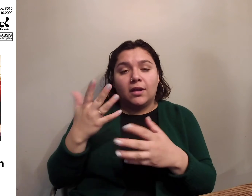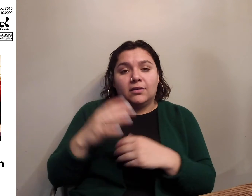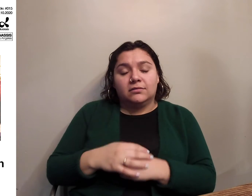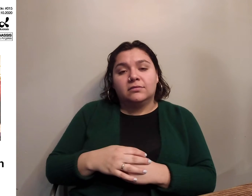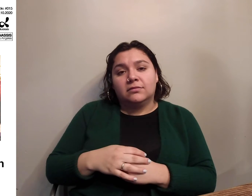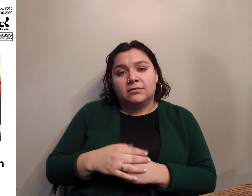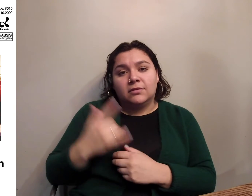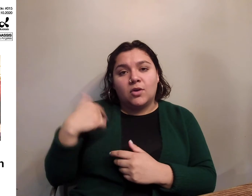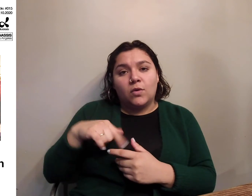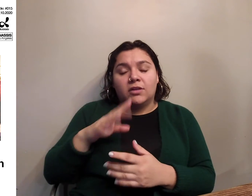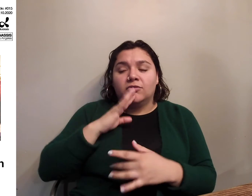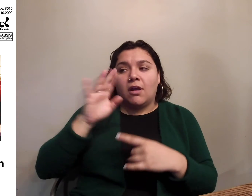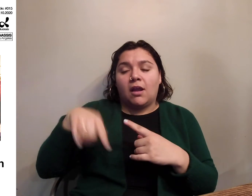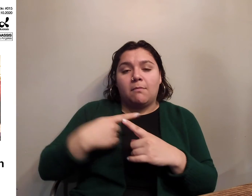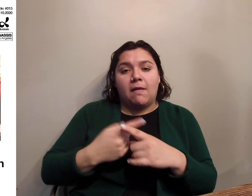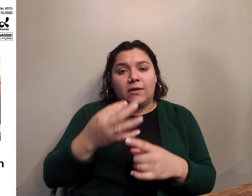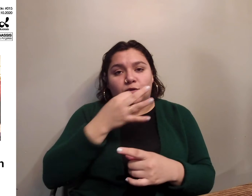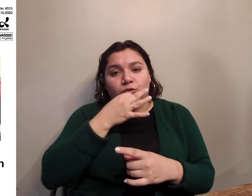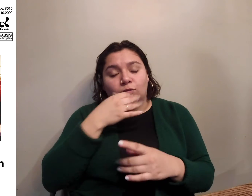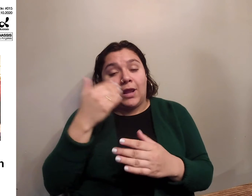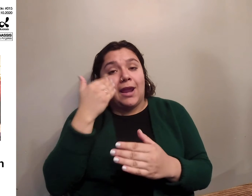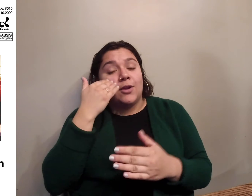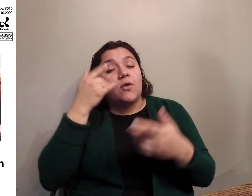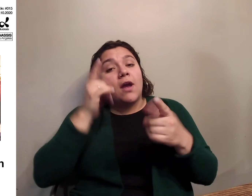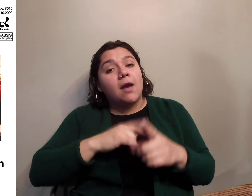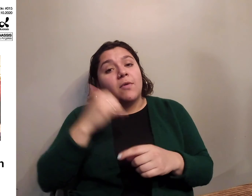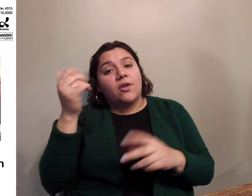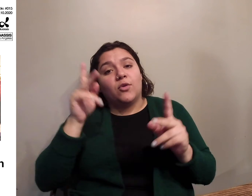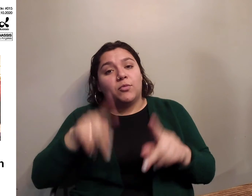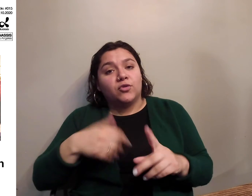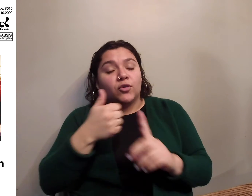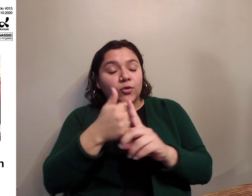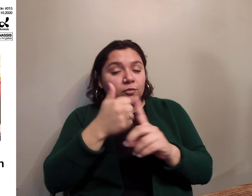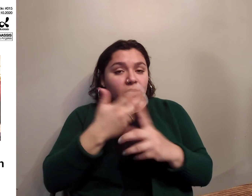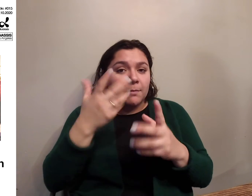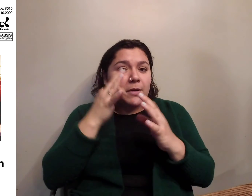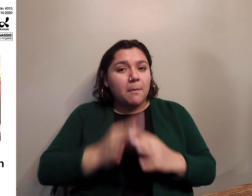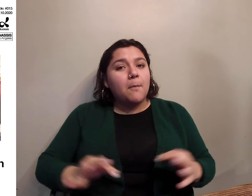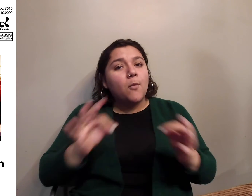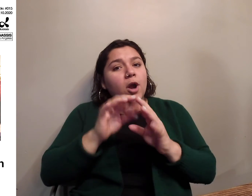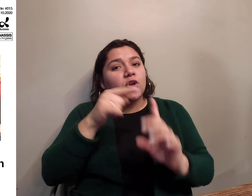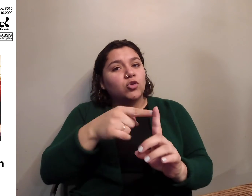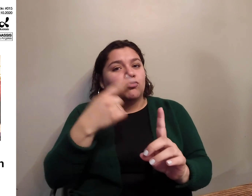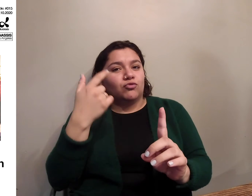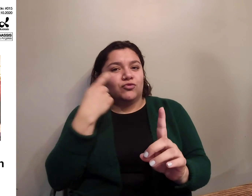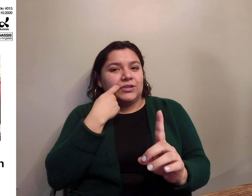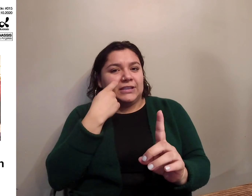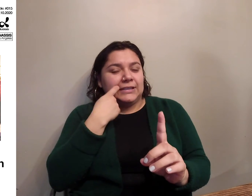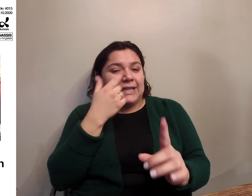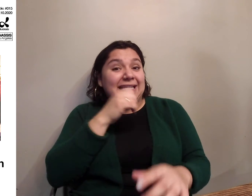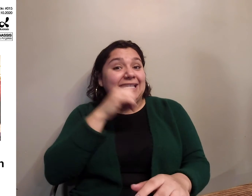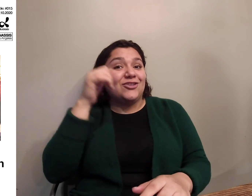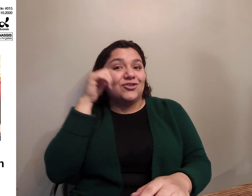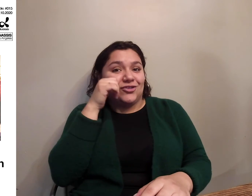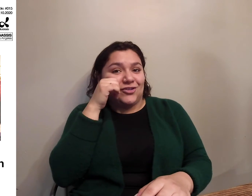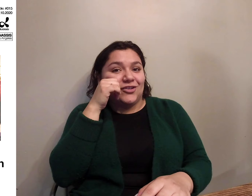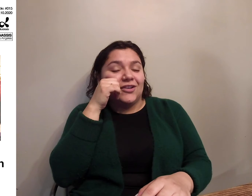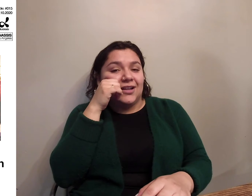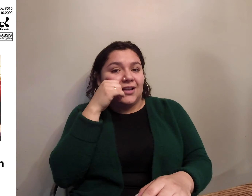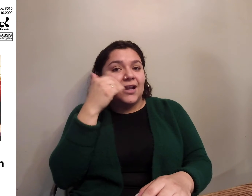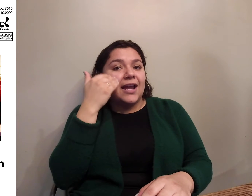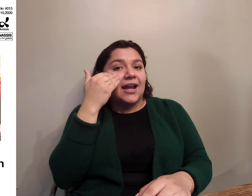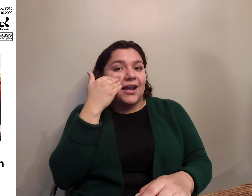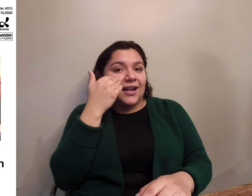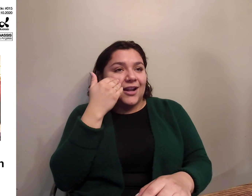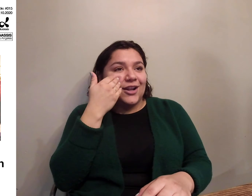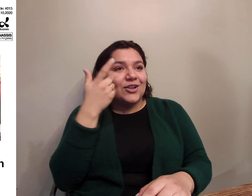the realm of the answers. I know that somebody else who's been important to you just yesterday is that you've